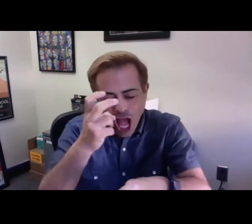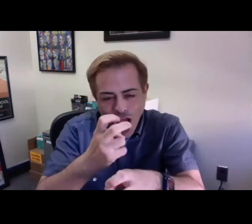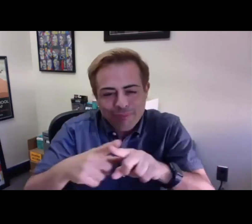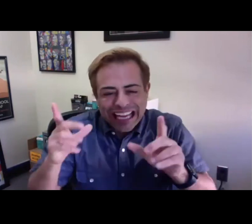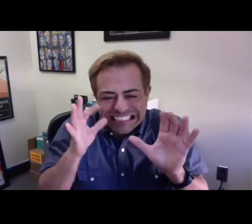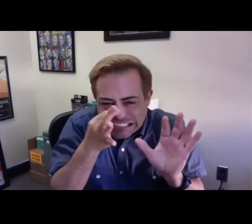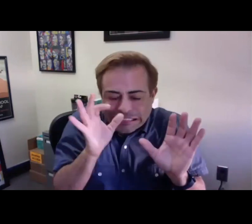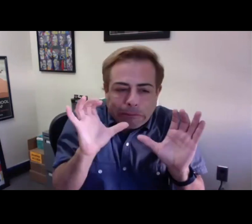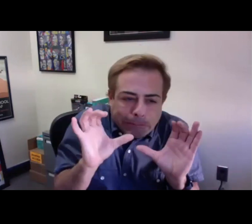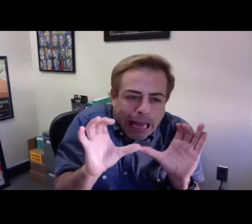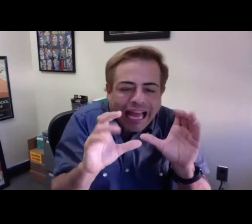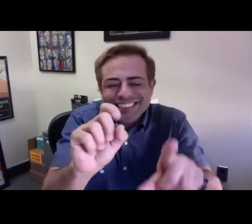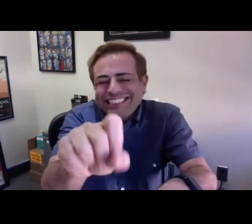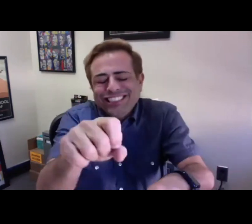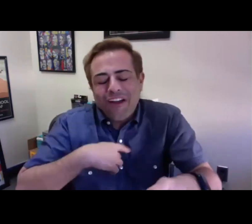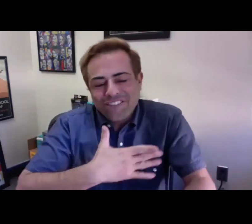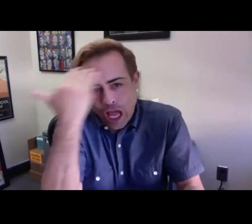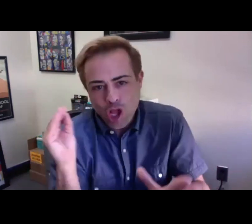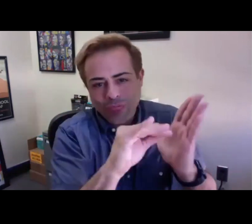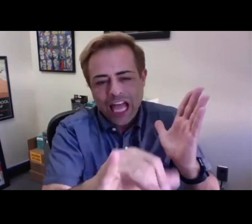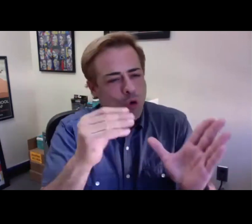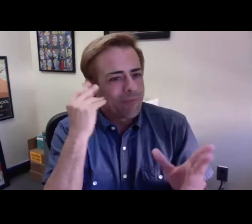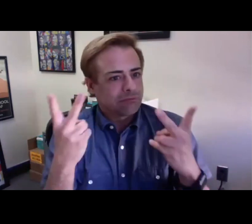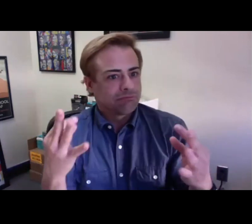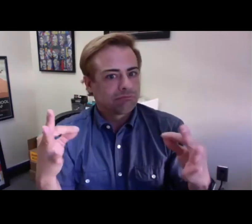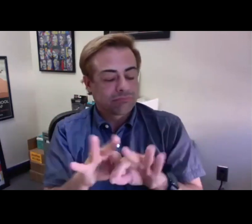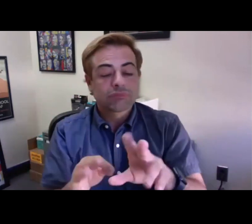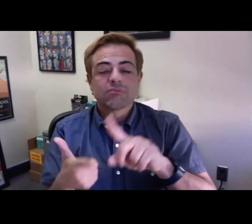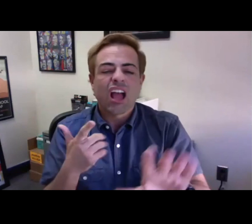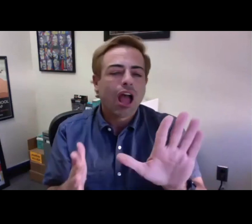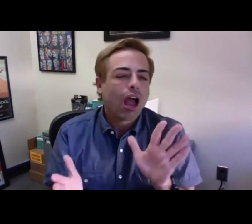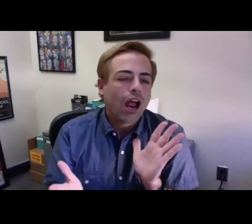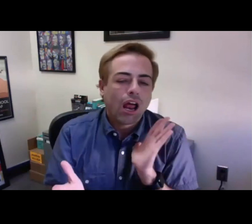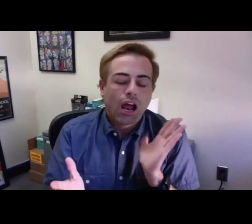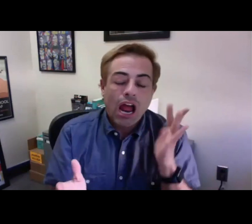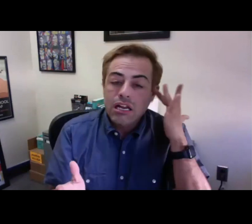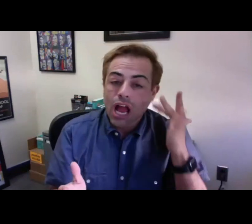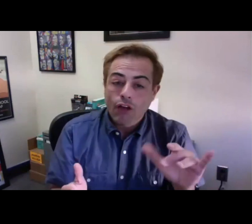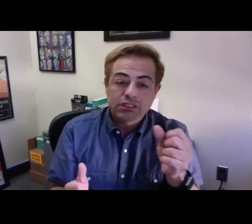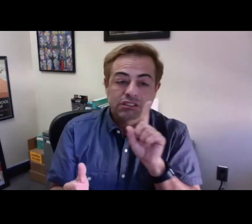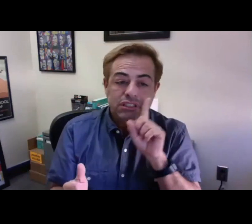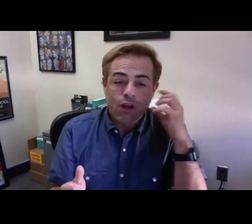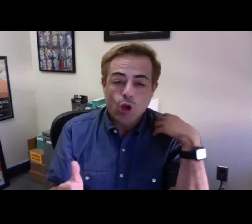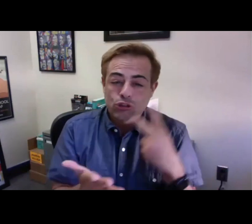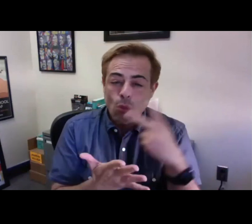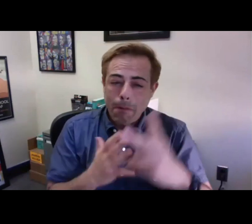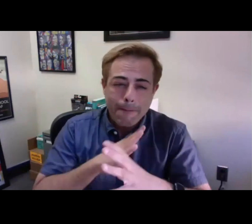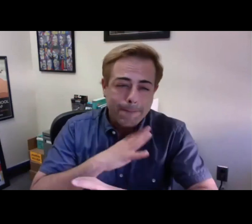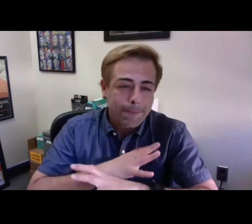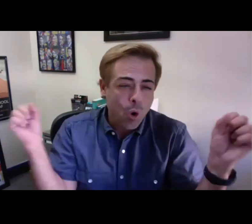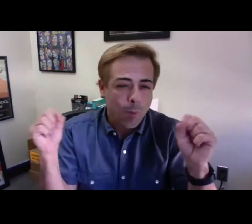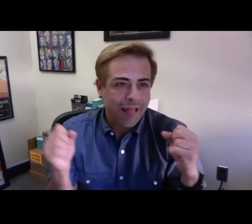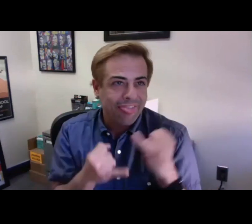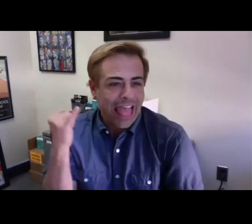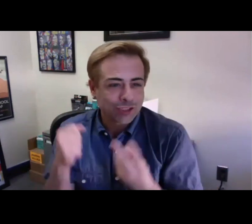home visits and things like that, but we're slowly kind of coming back. I forgot to add that in, and that has been very important.